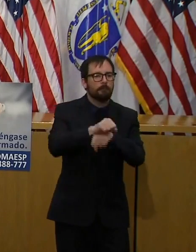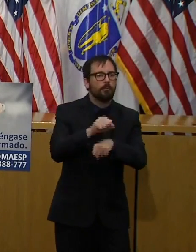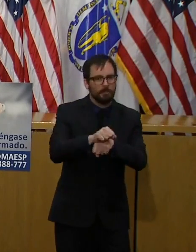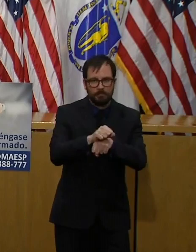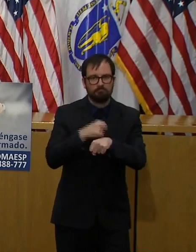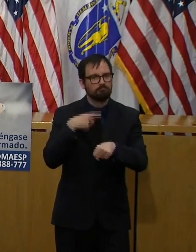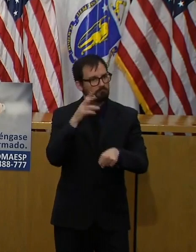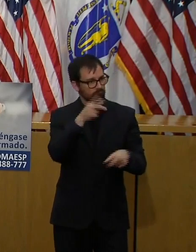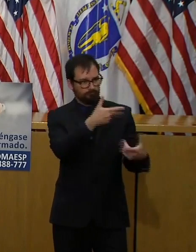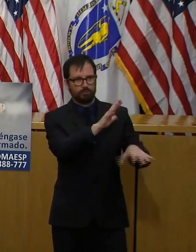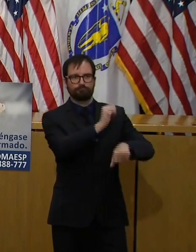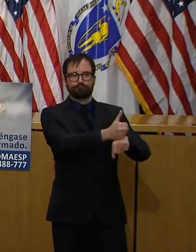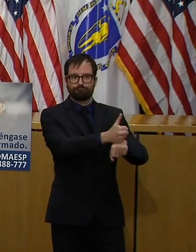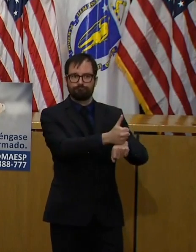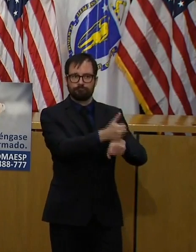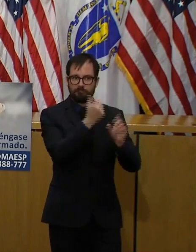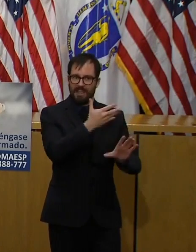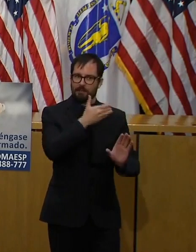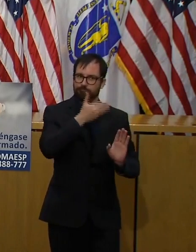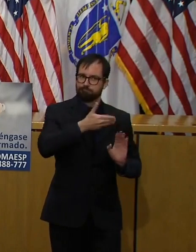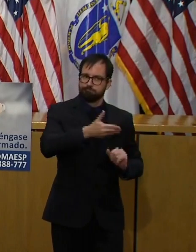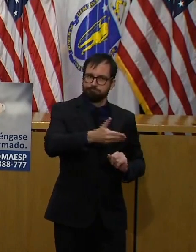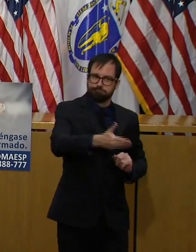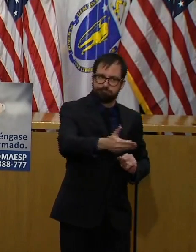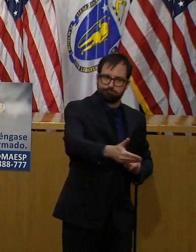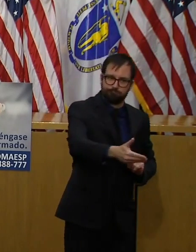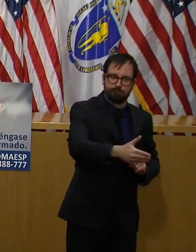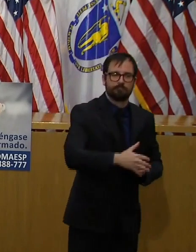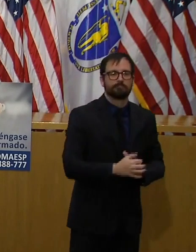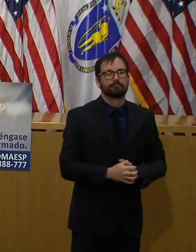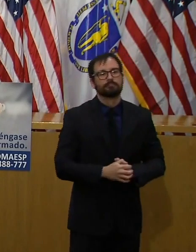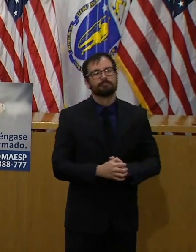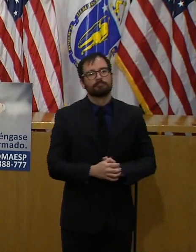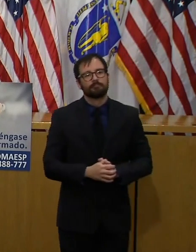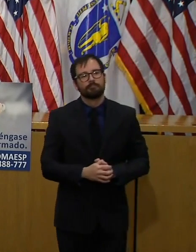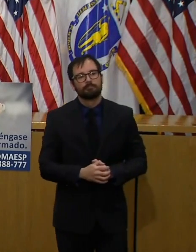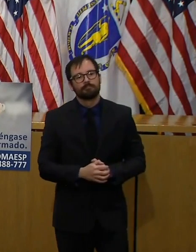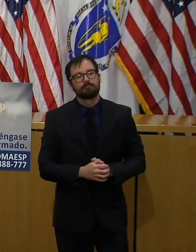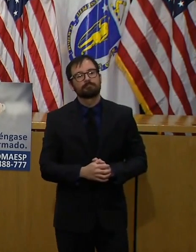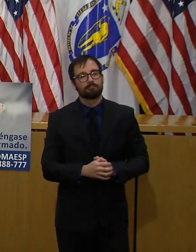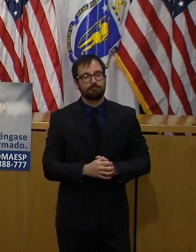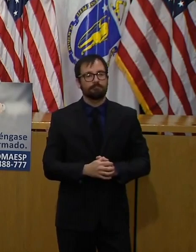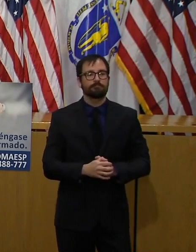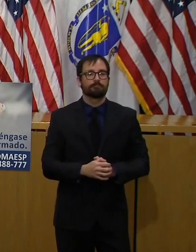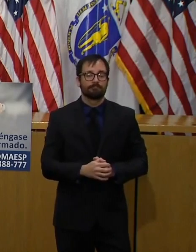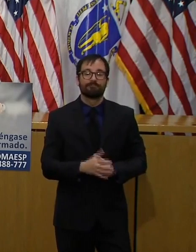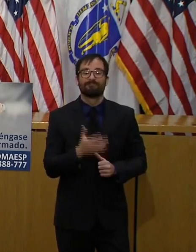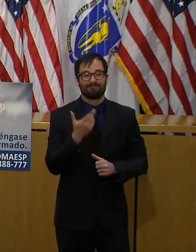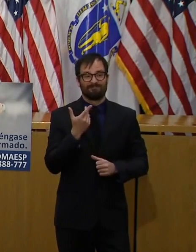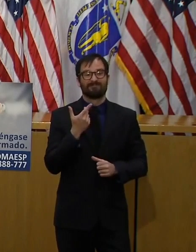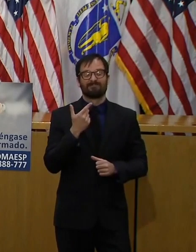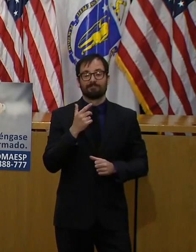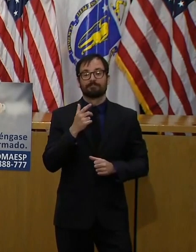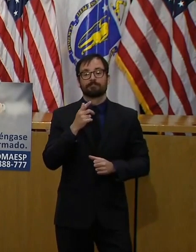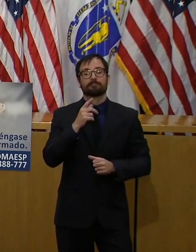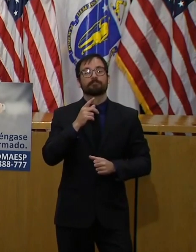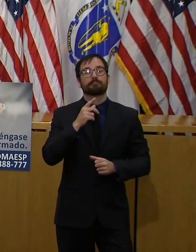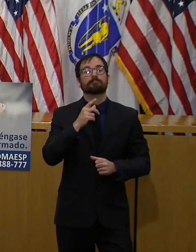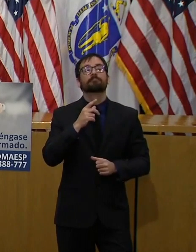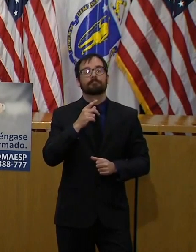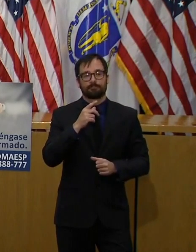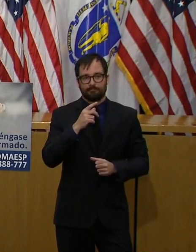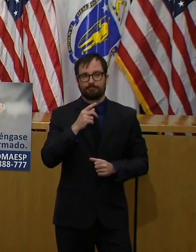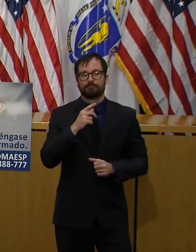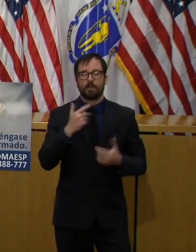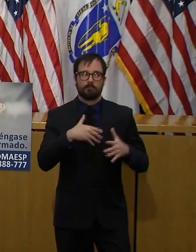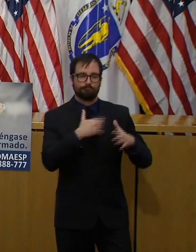benefits thanks to the implementation of the new Federal CARES Act benefit. We're also making progress in our work to build a new